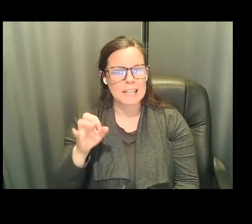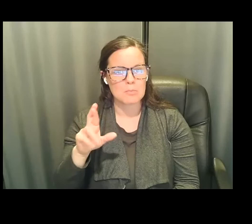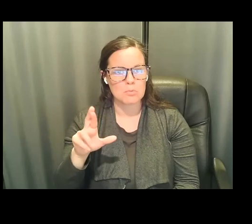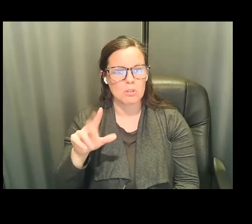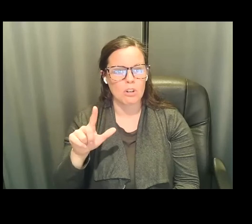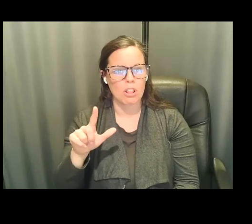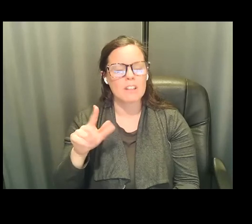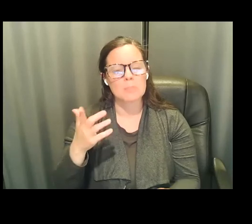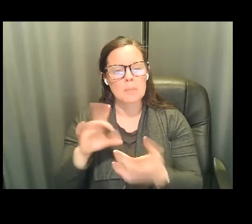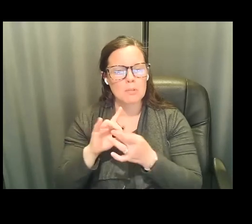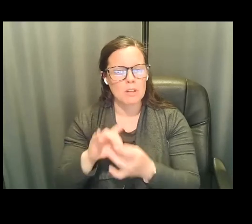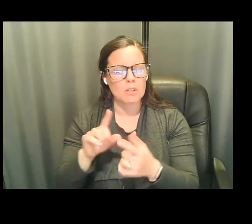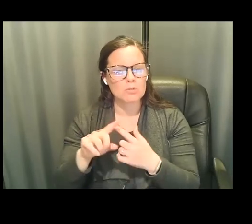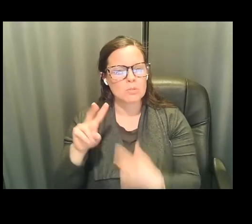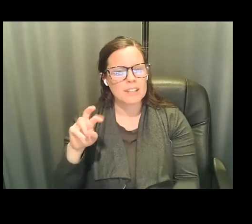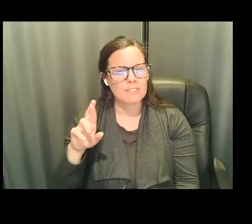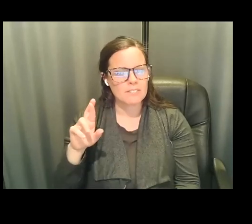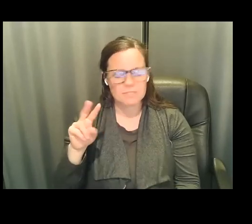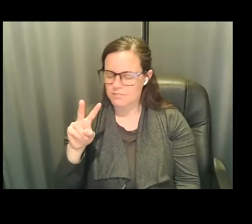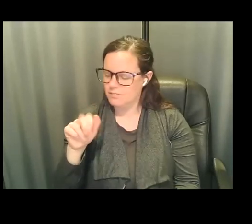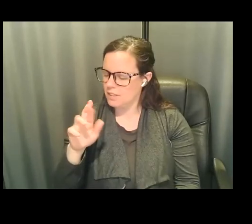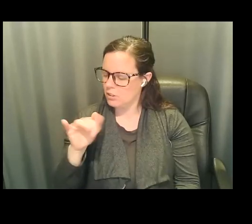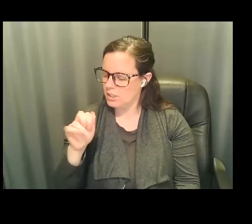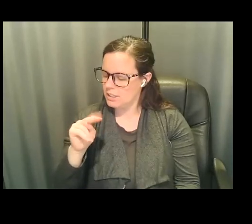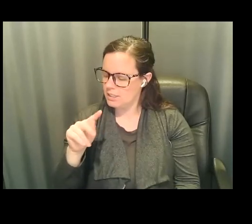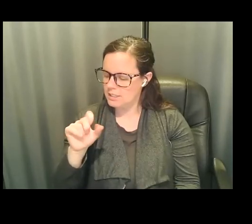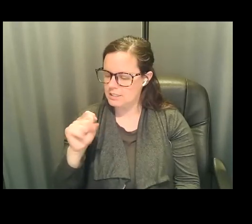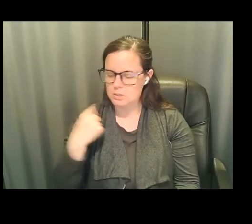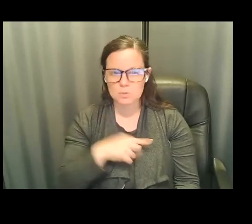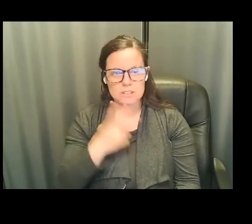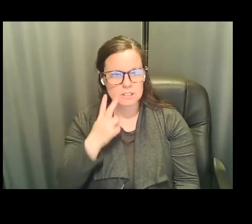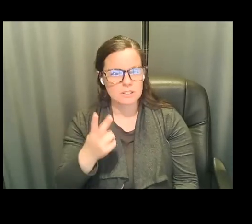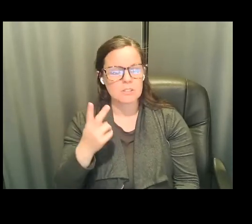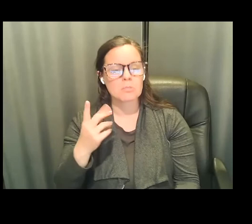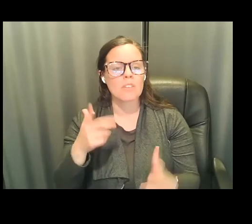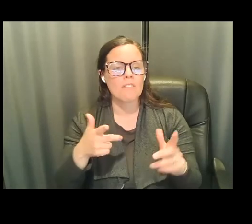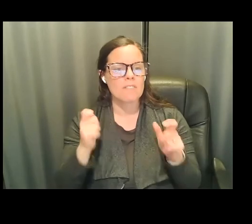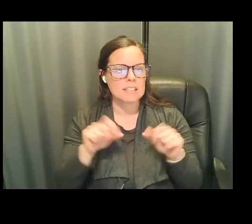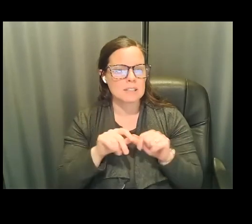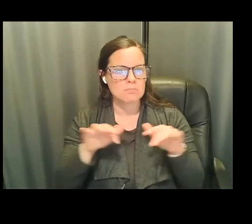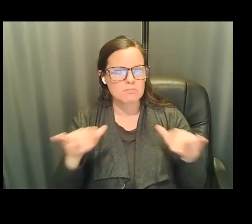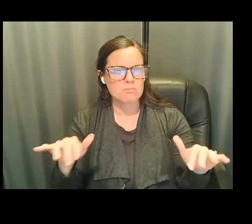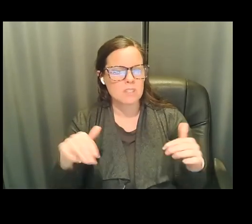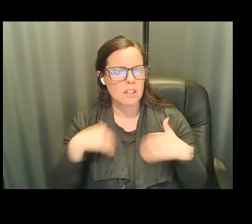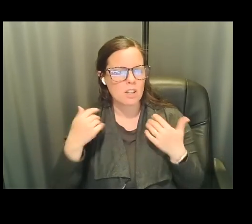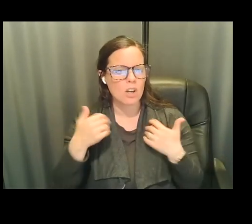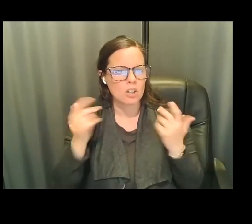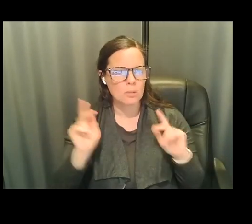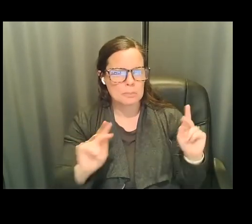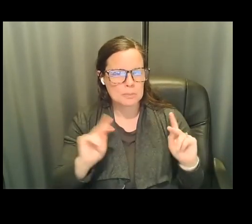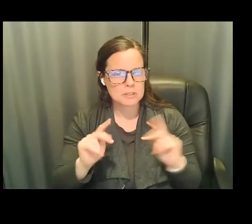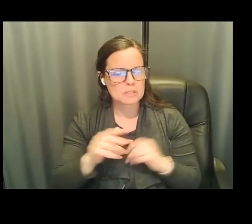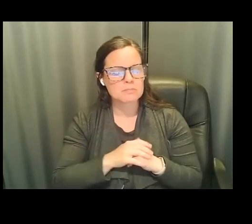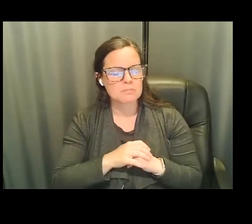variants that we are seeing, partly because of how fast it spread amongst the younger population.